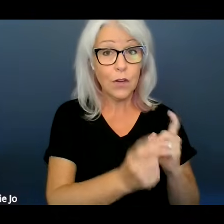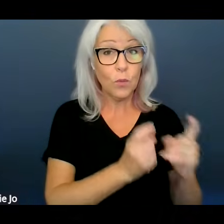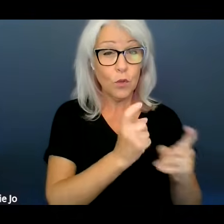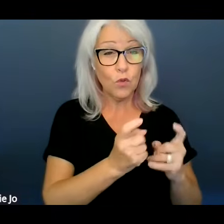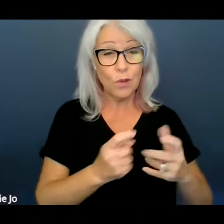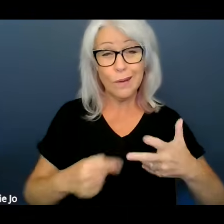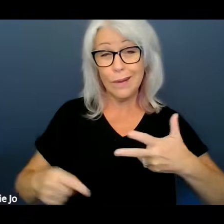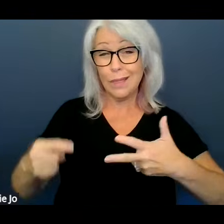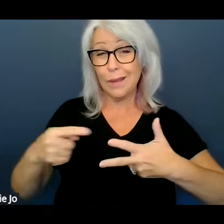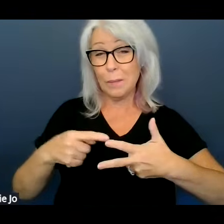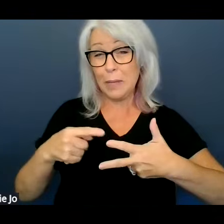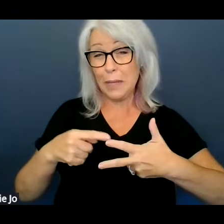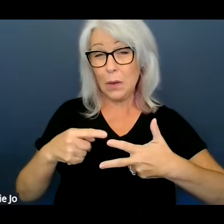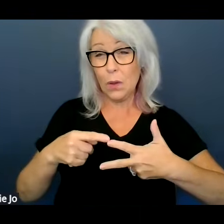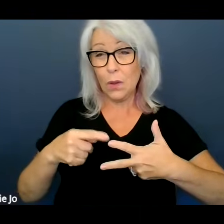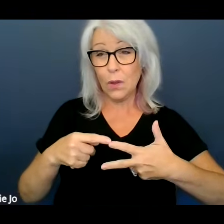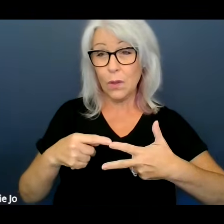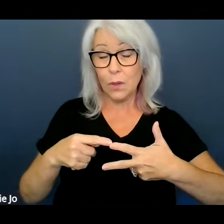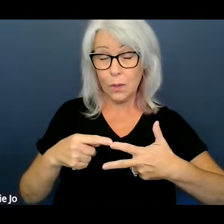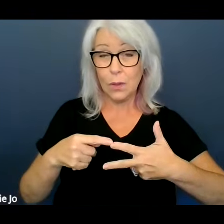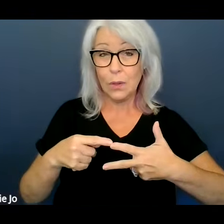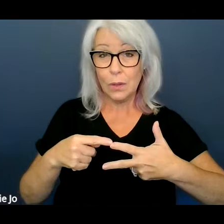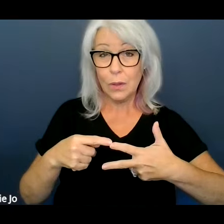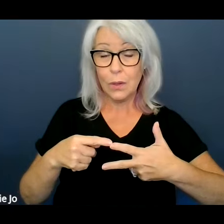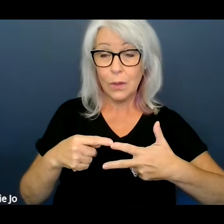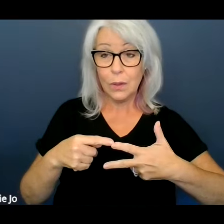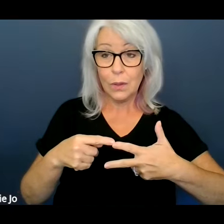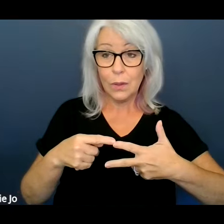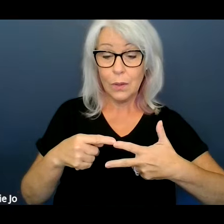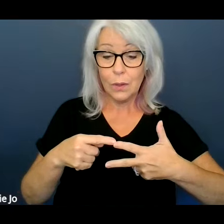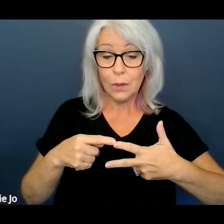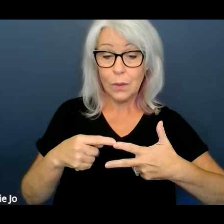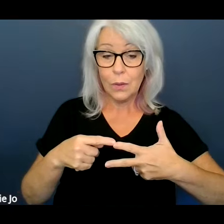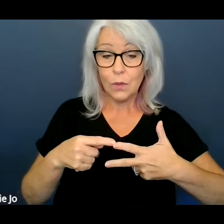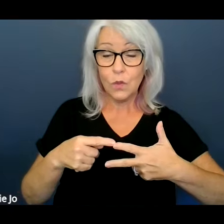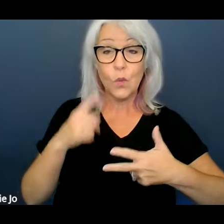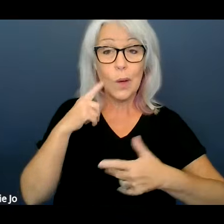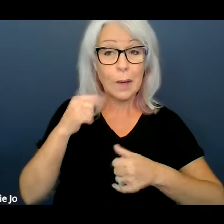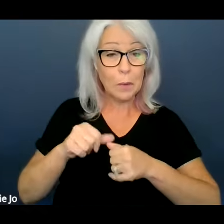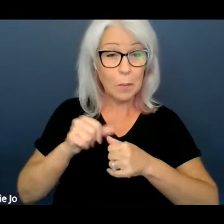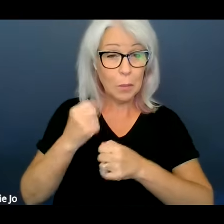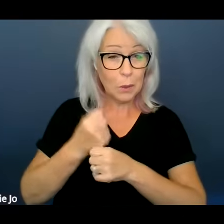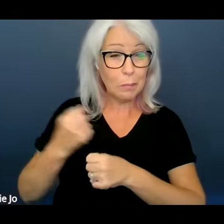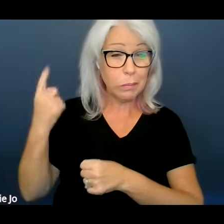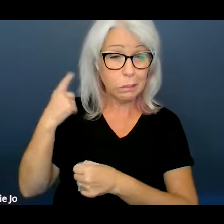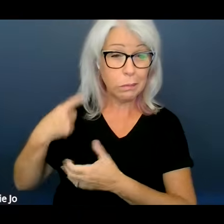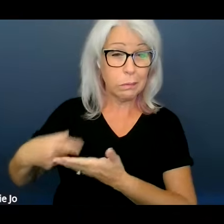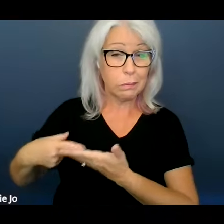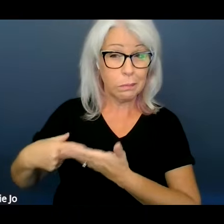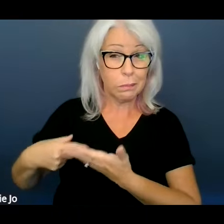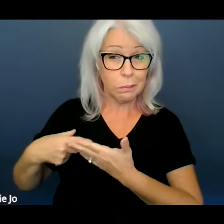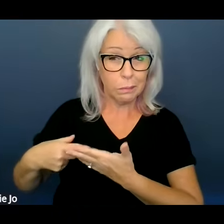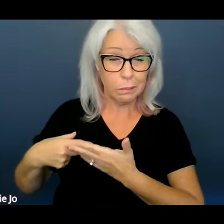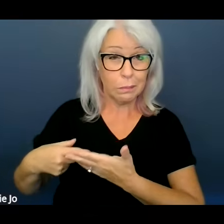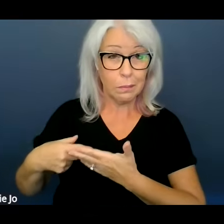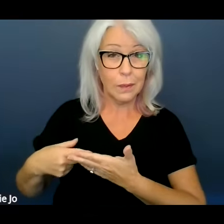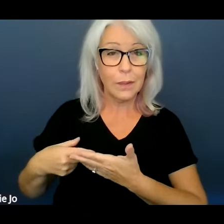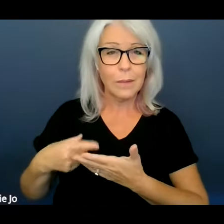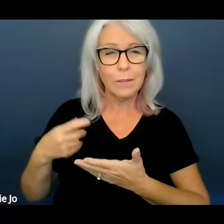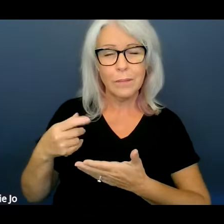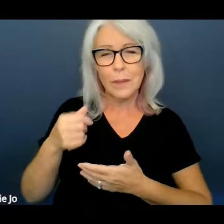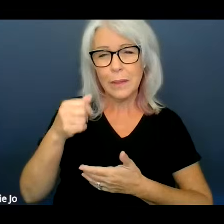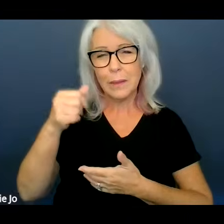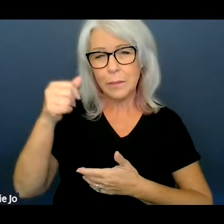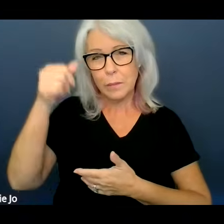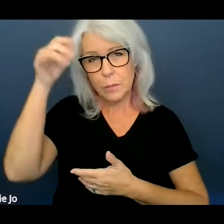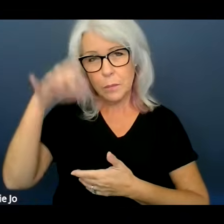the feedback that I had offered and the reactions from the board, and Mr. Cordes was part of that, and the like,